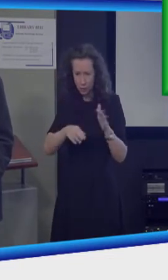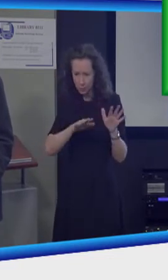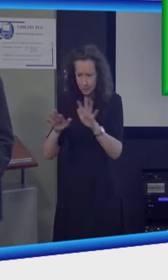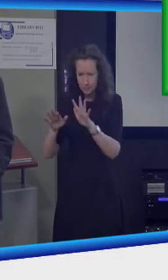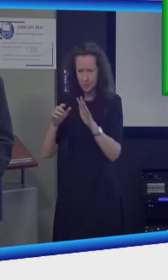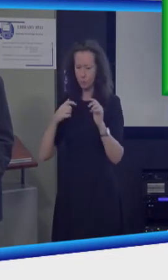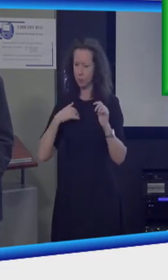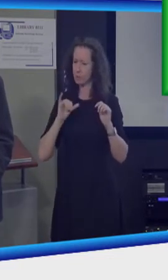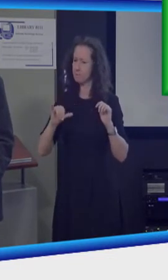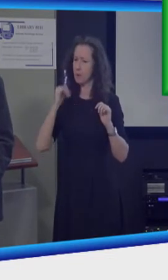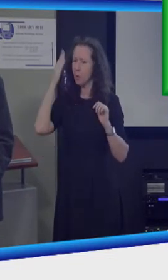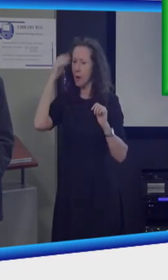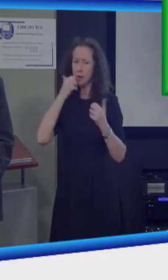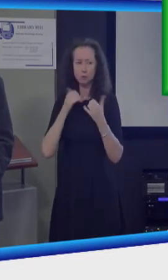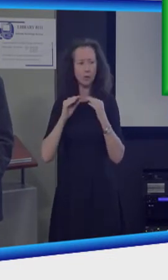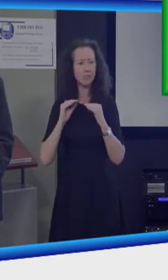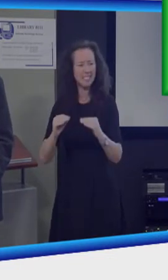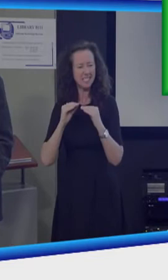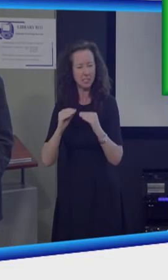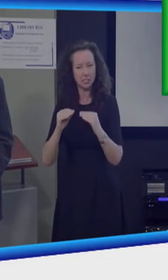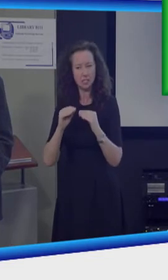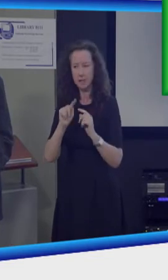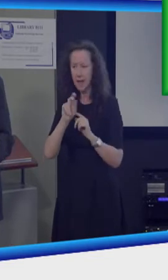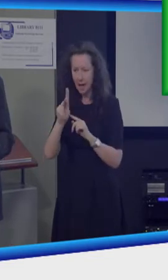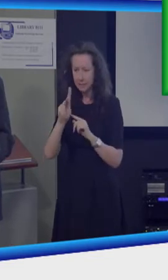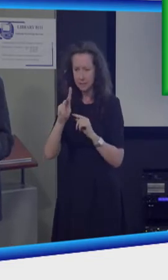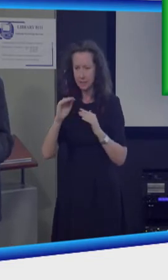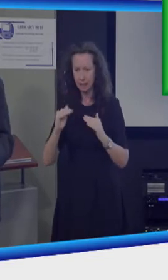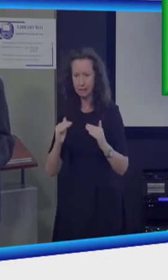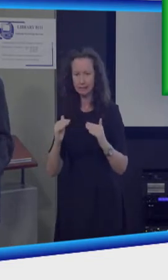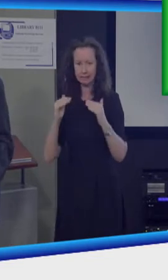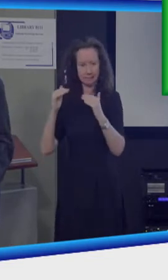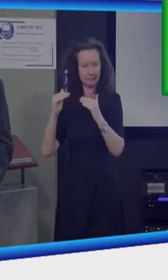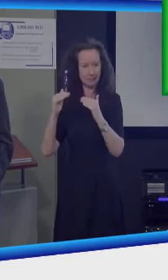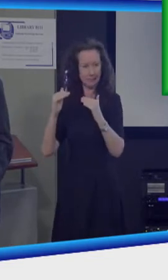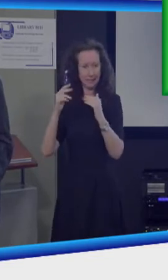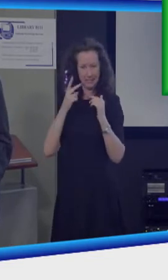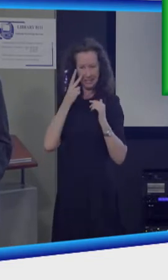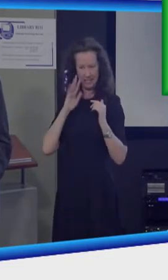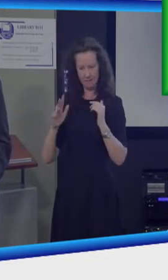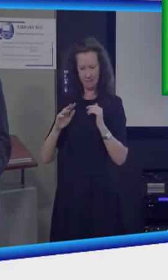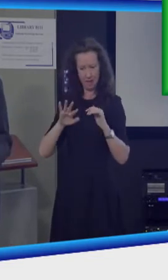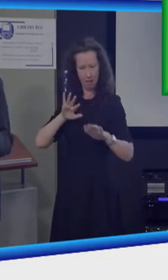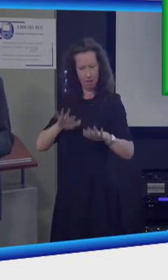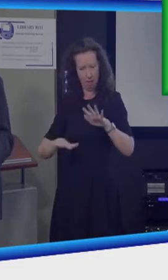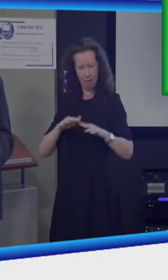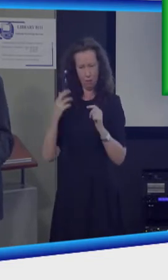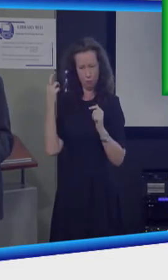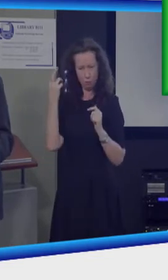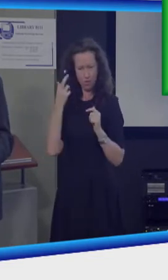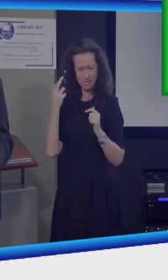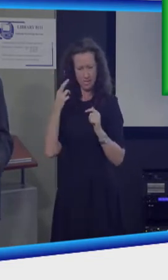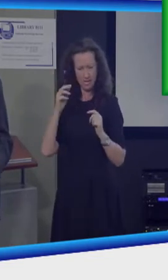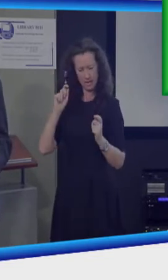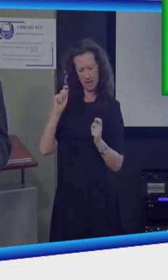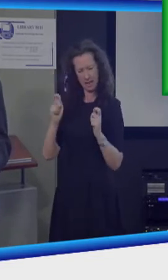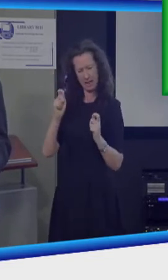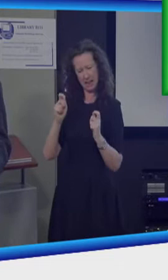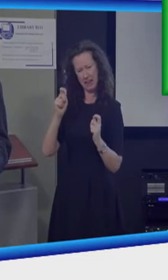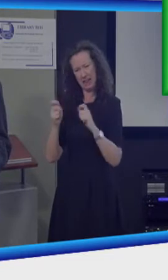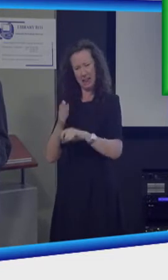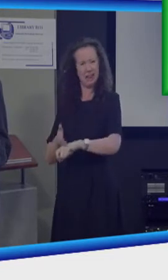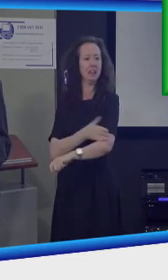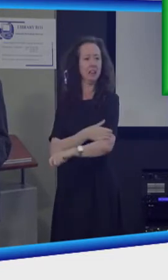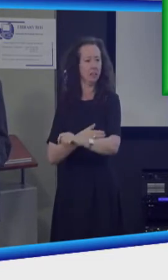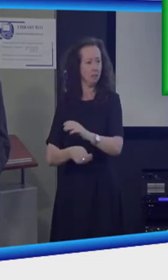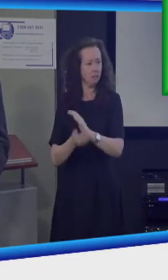task at higher performance levels. Is this buggy reasoning correctable? Is it instructable? Can young children be